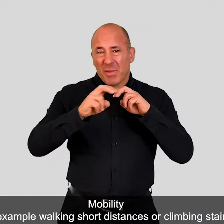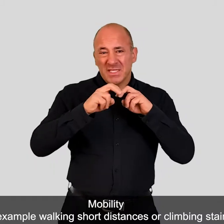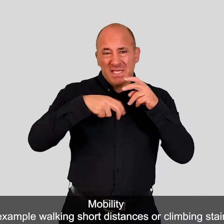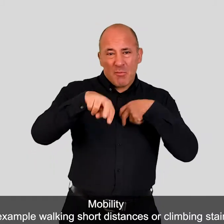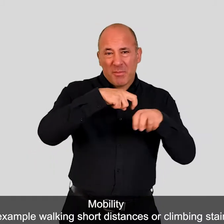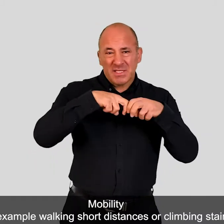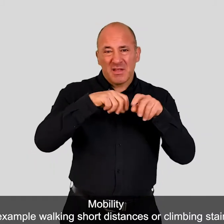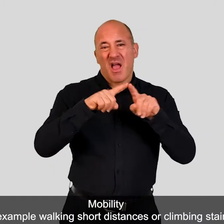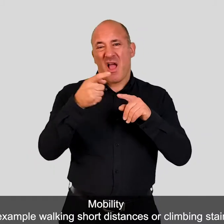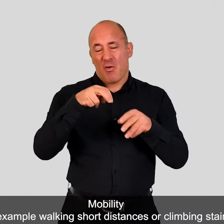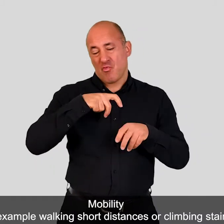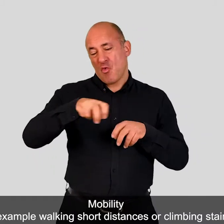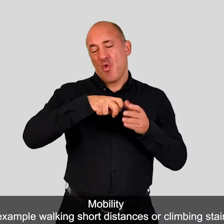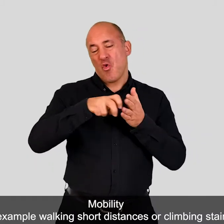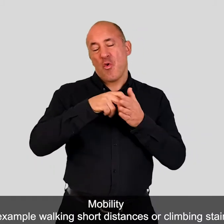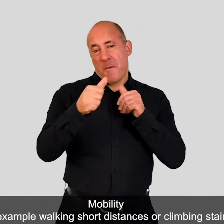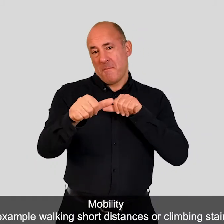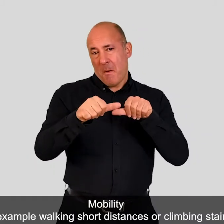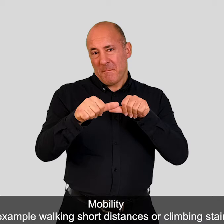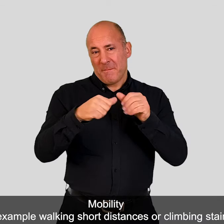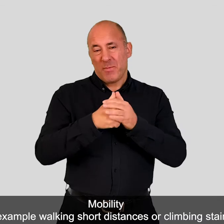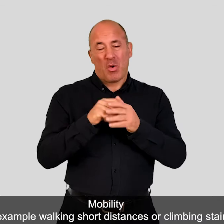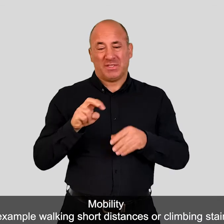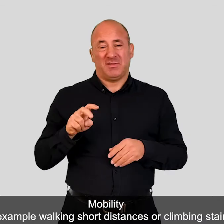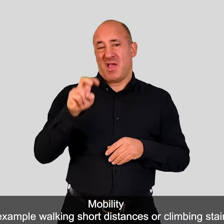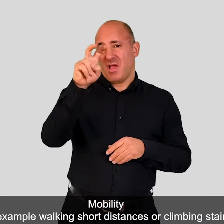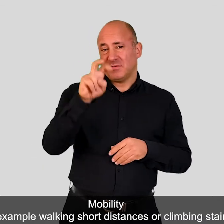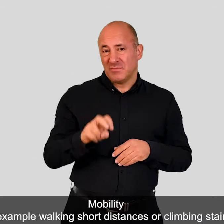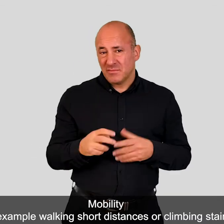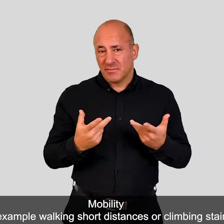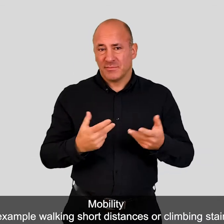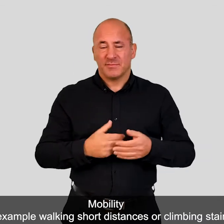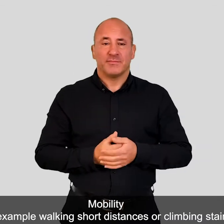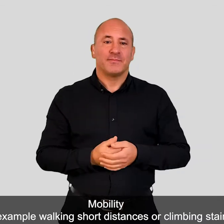Mobility, for example, walking short distances or climbing stairs.